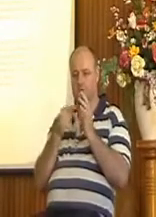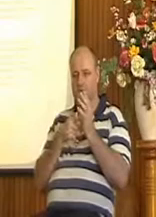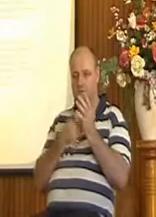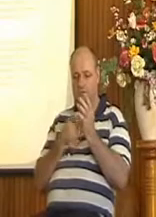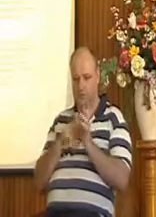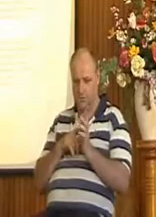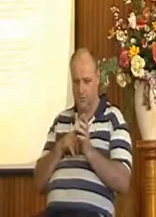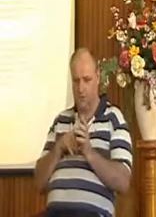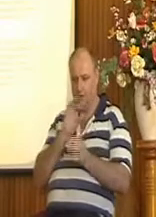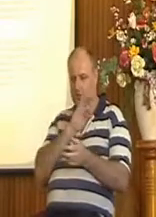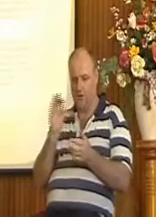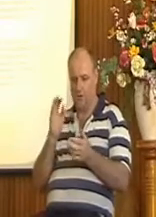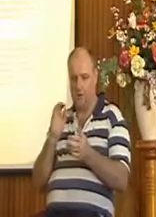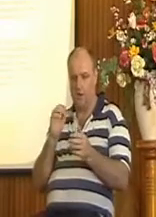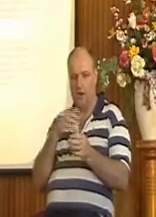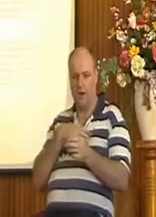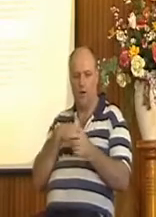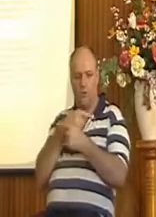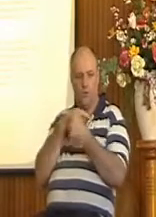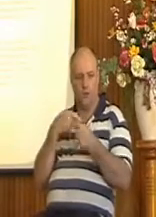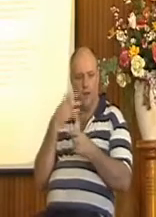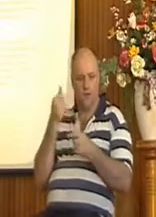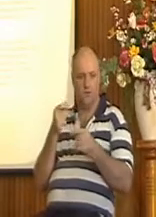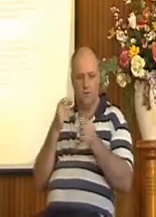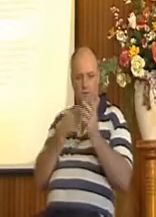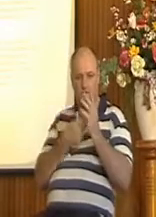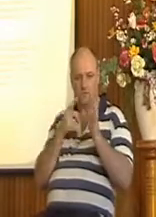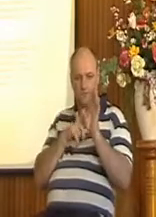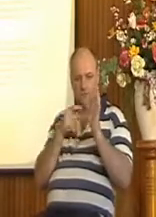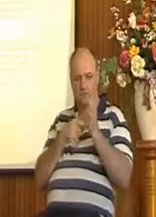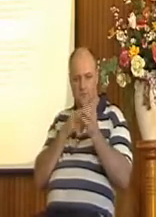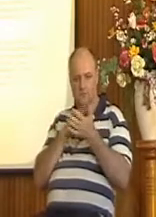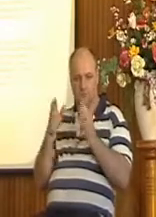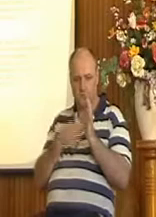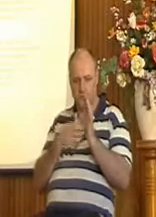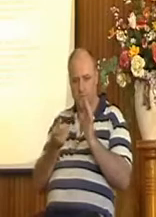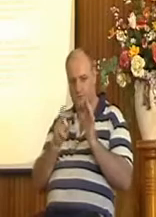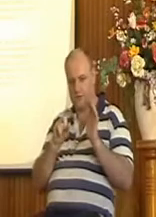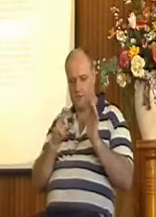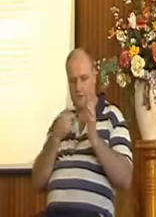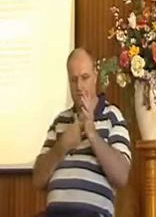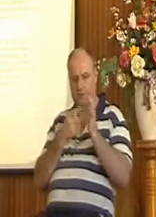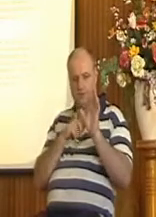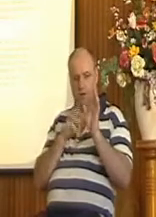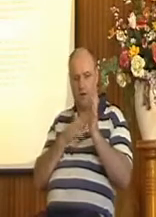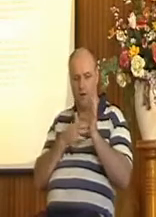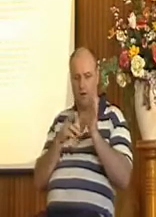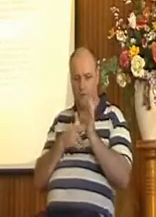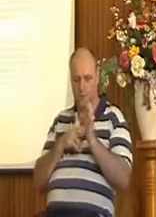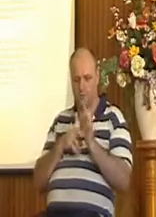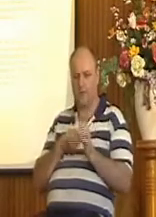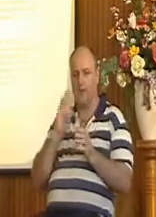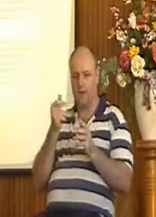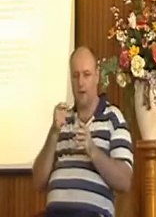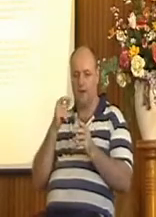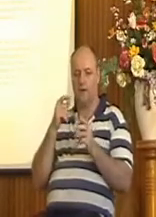rhythm and rhyme that we do, but they had a different poetry, parallelism of thought, they